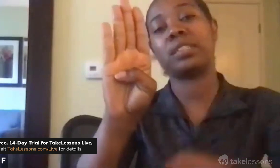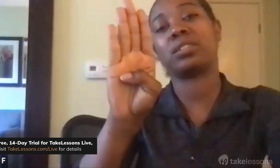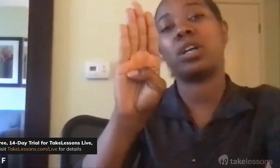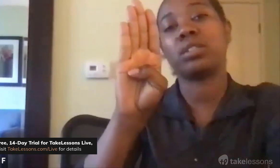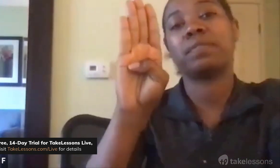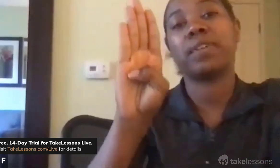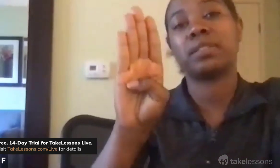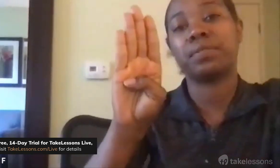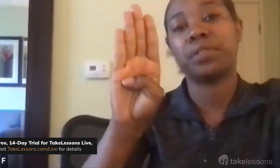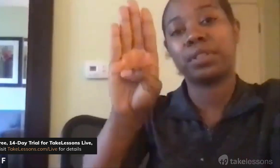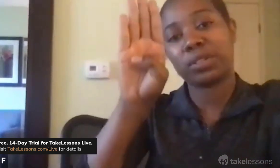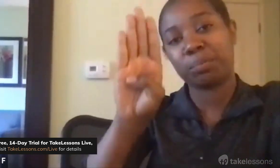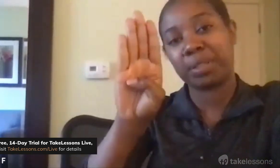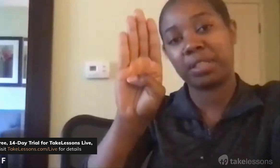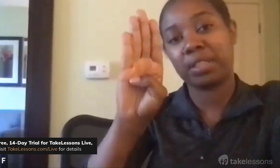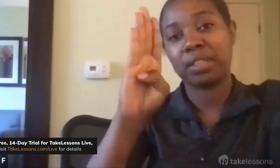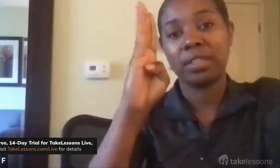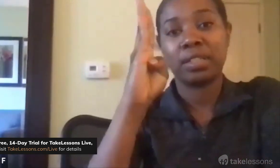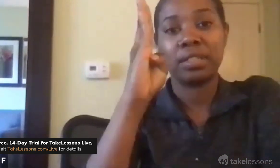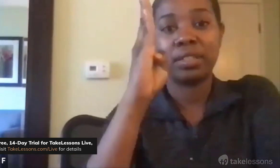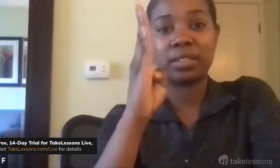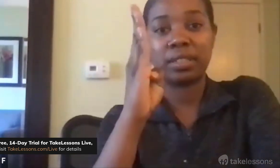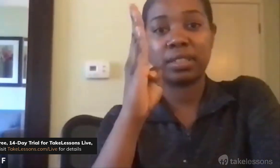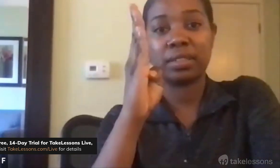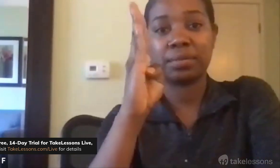is also facing forward. So B, you see it.